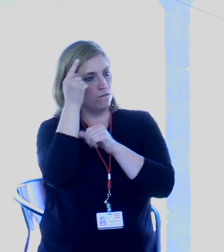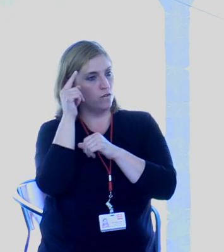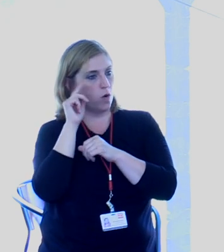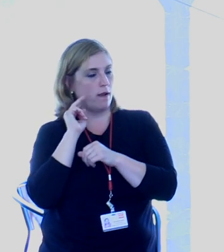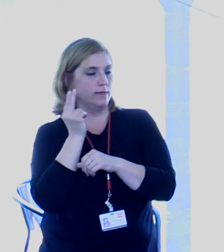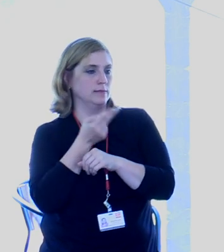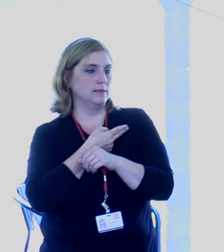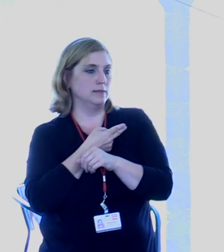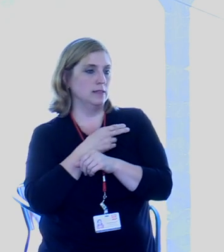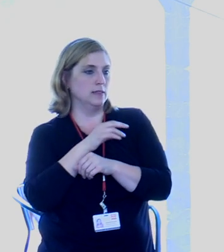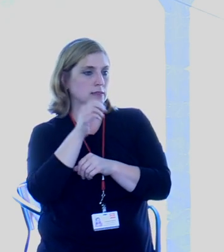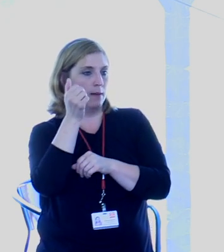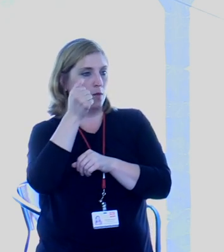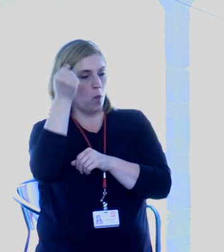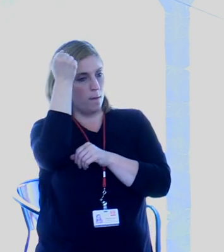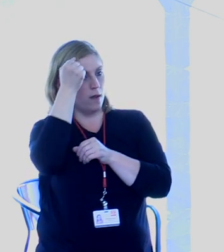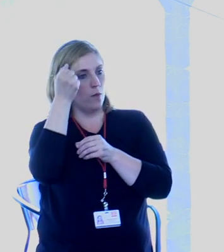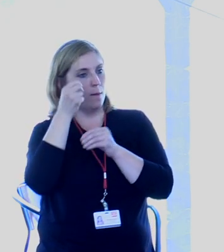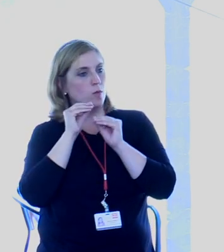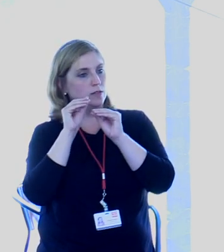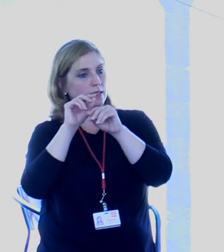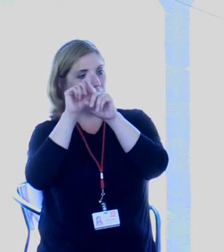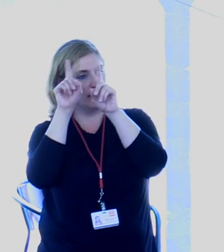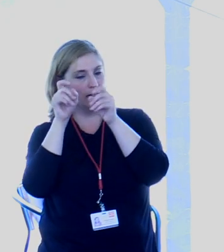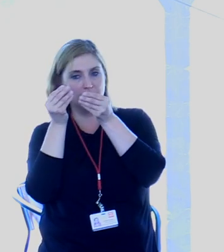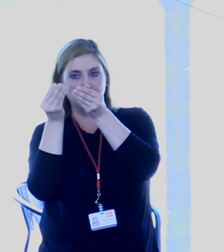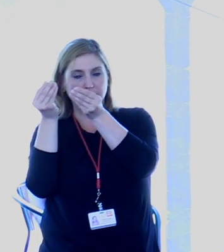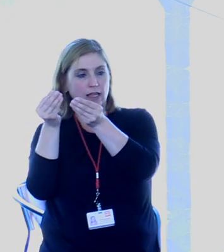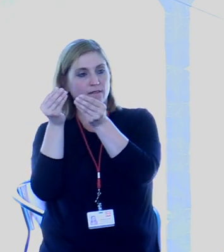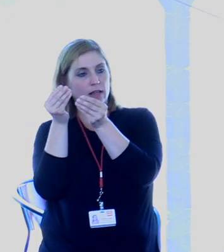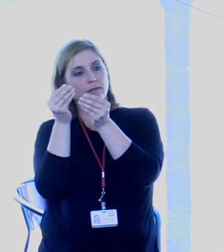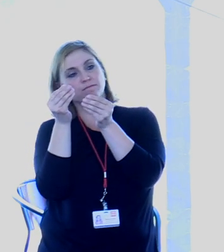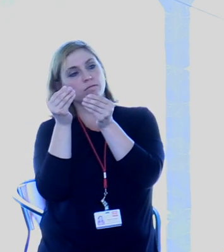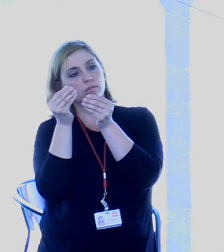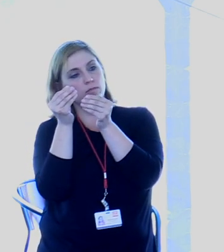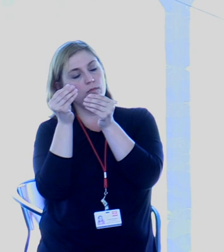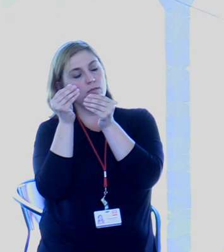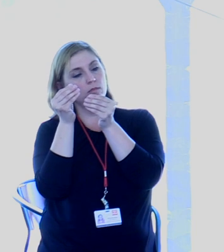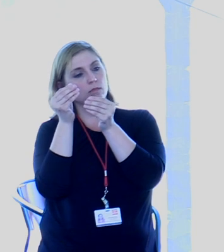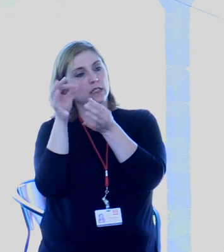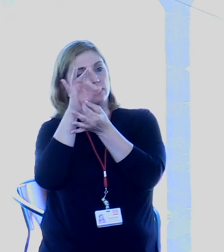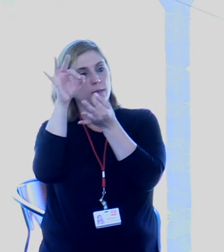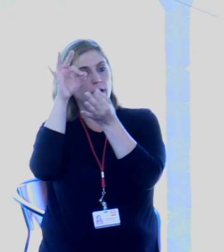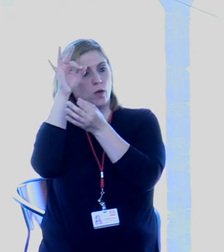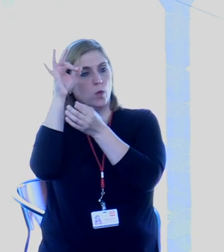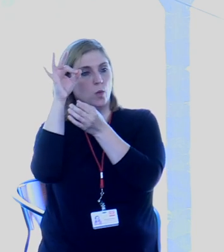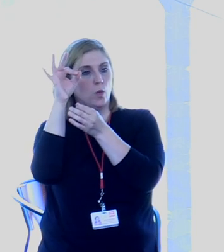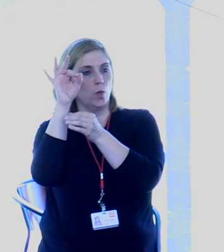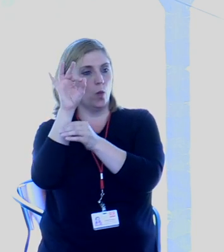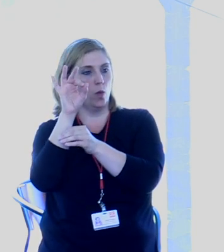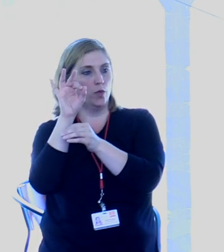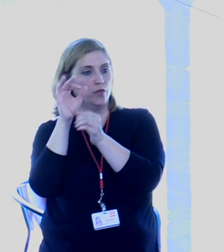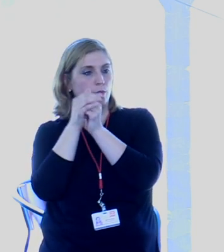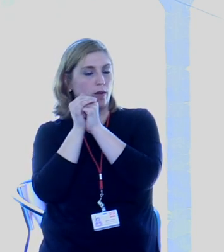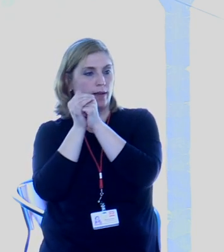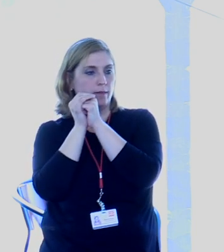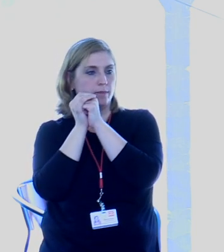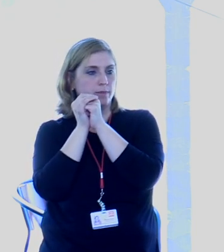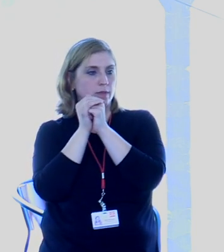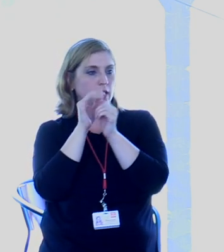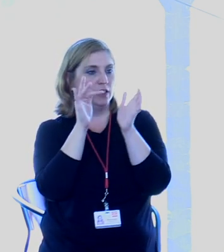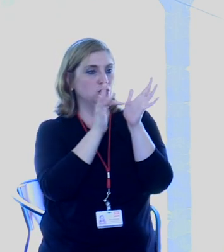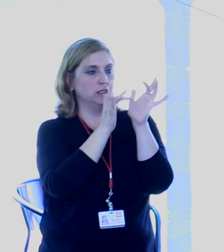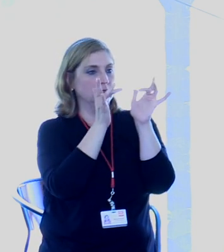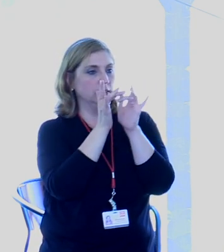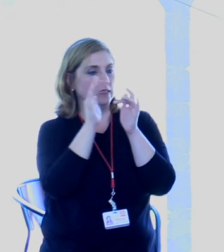the test and is given the wisdom to respond, so we are given the Spirit to pray. Jesus himself invites